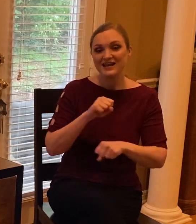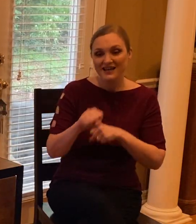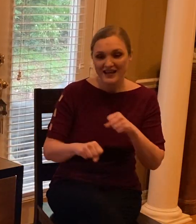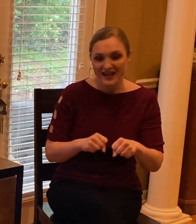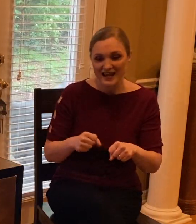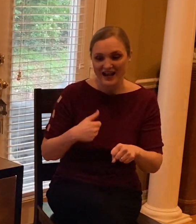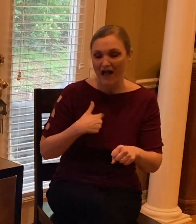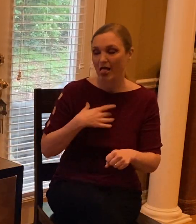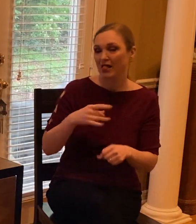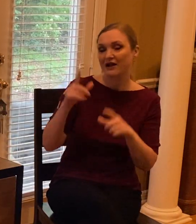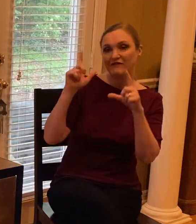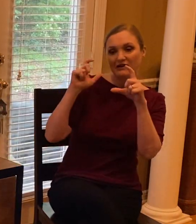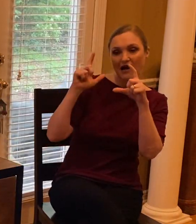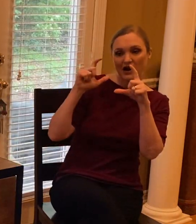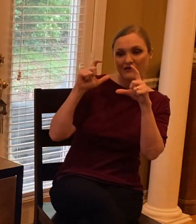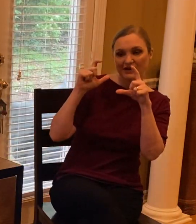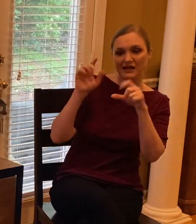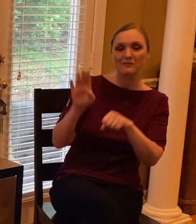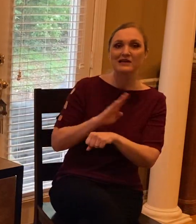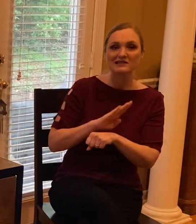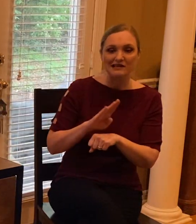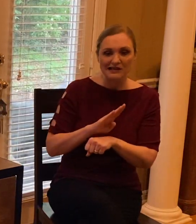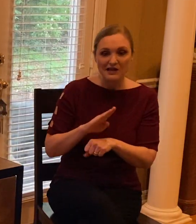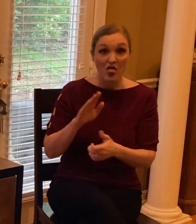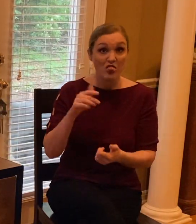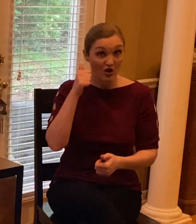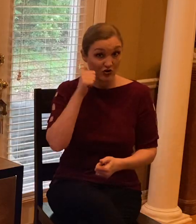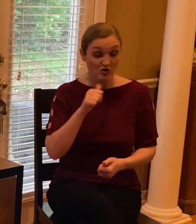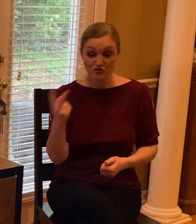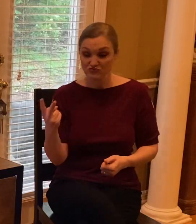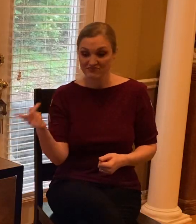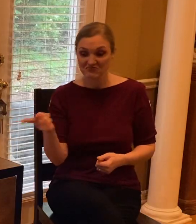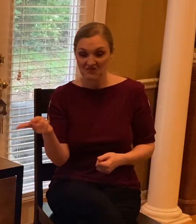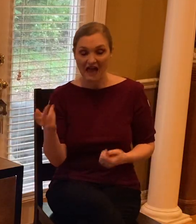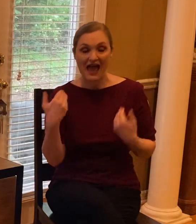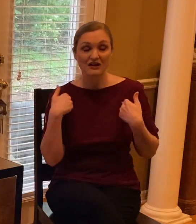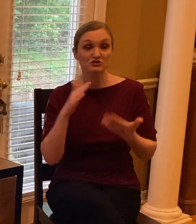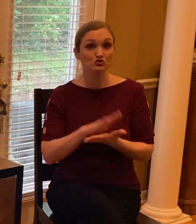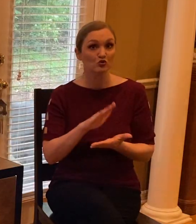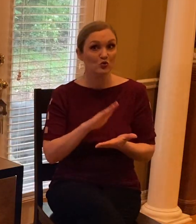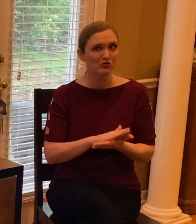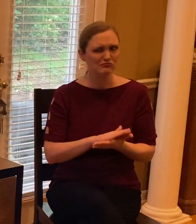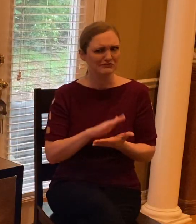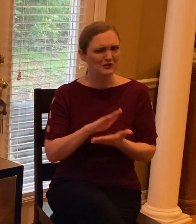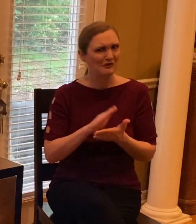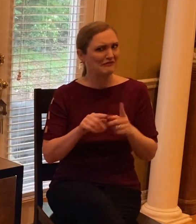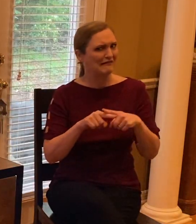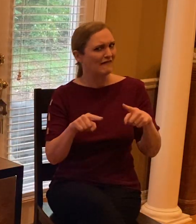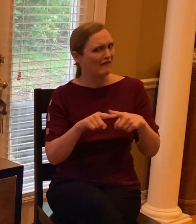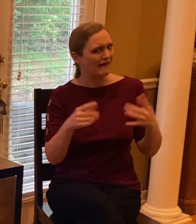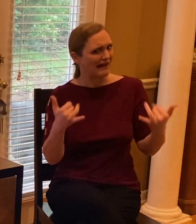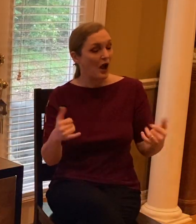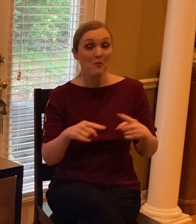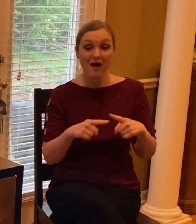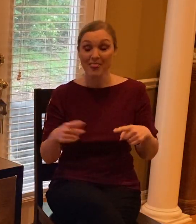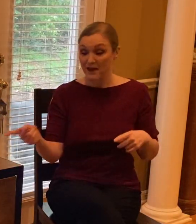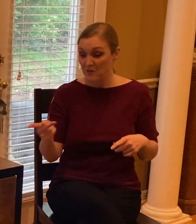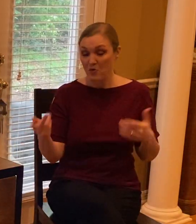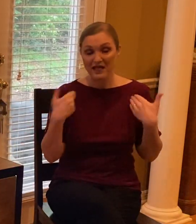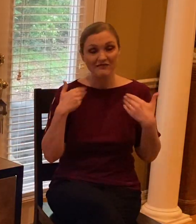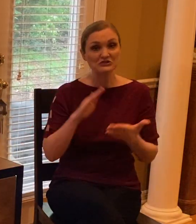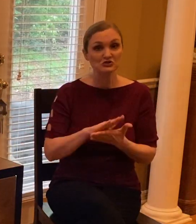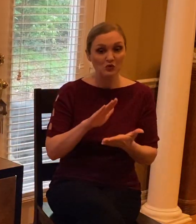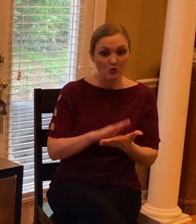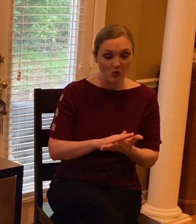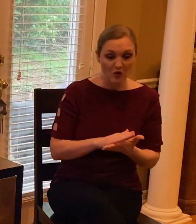things. The girls have school, obviously. School looks very different these days, but they have school and they're involved in a